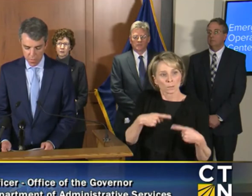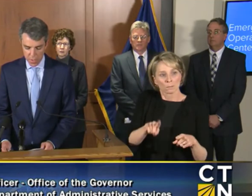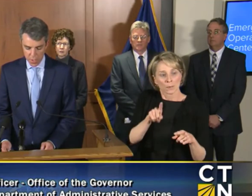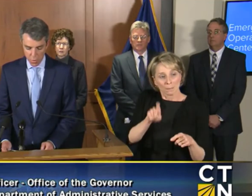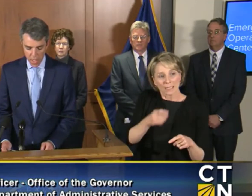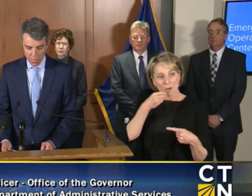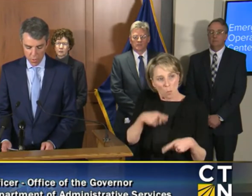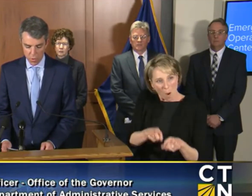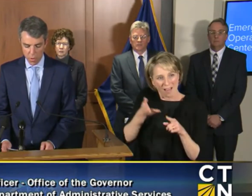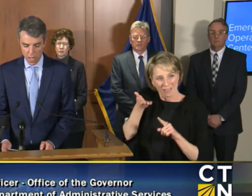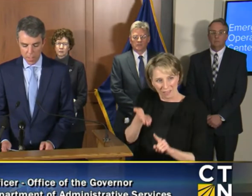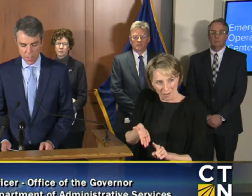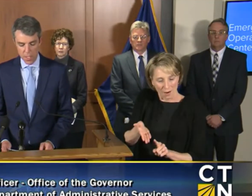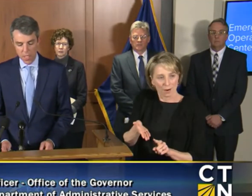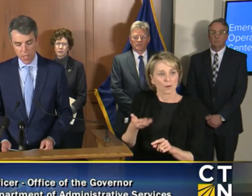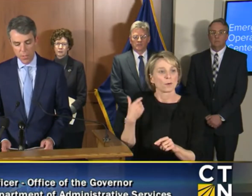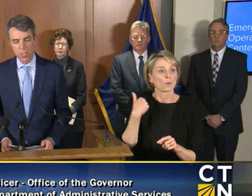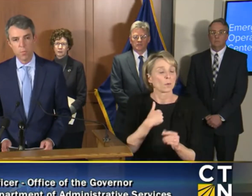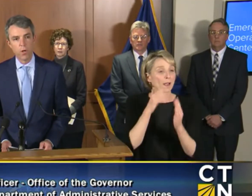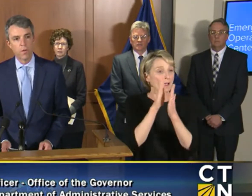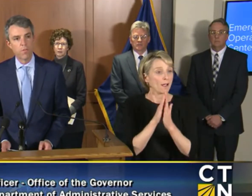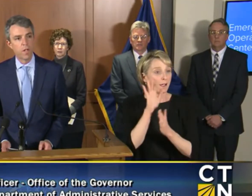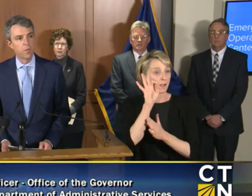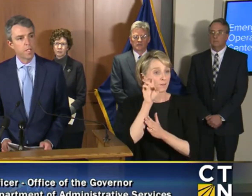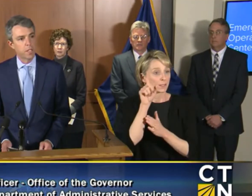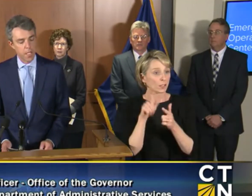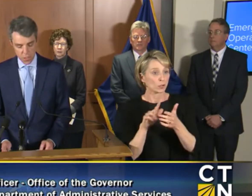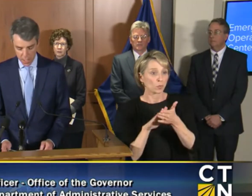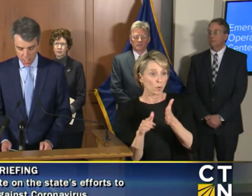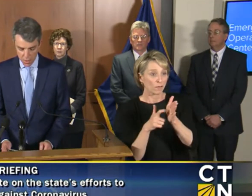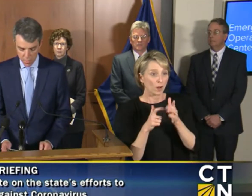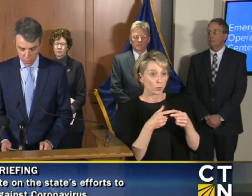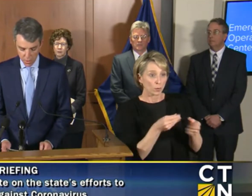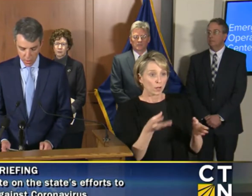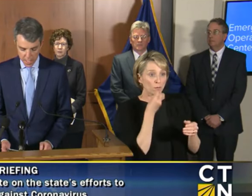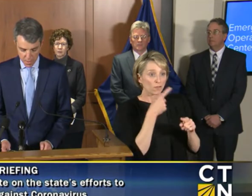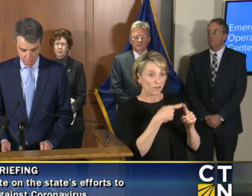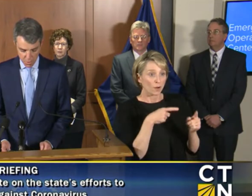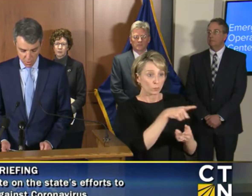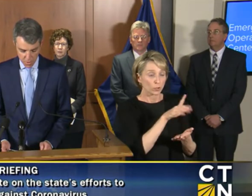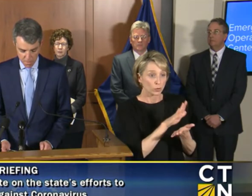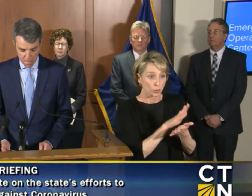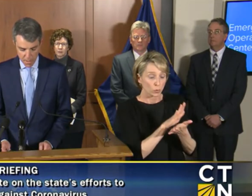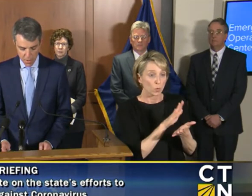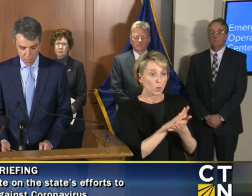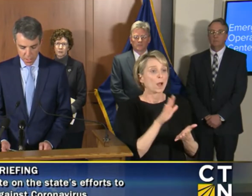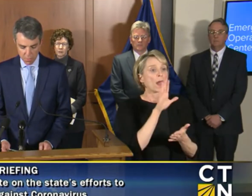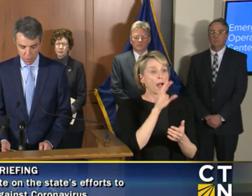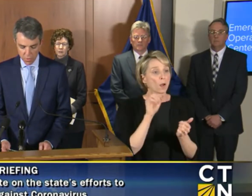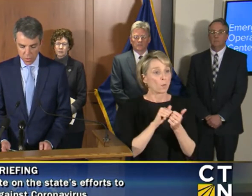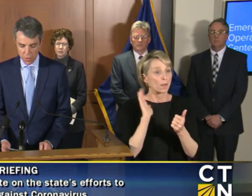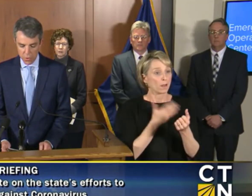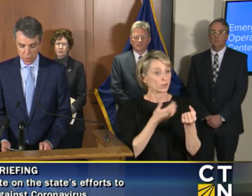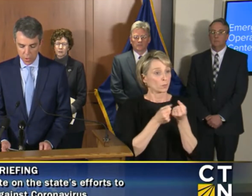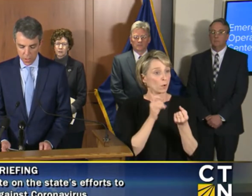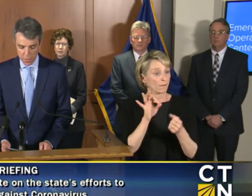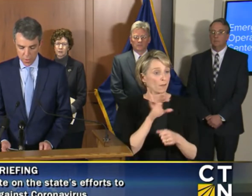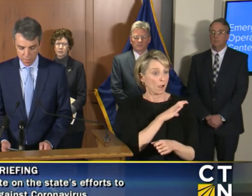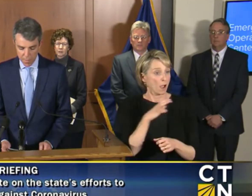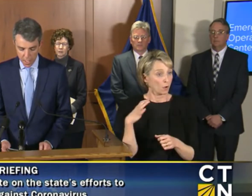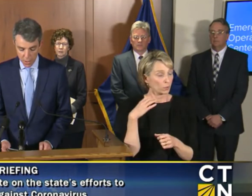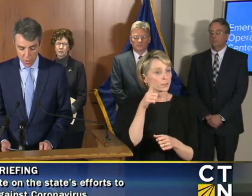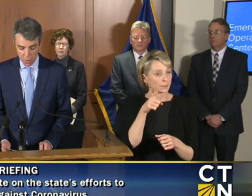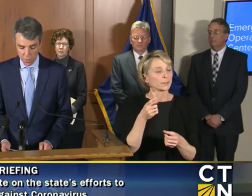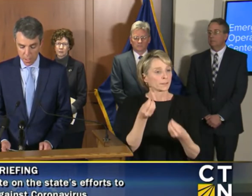Nutrition Services, to waive those requirements, and with the support of our federal delegation and Congresswoman DeLauro, that's been approved. With this approval,